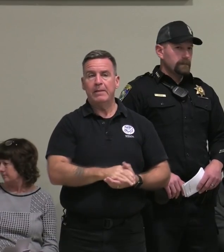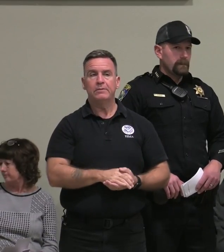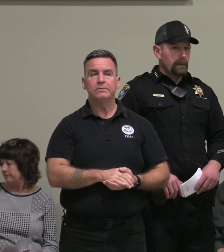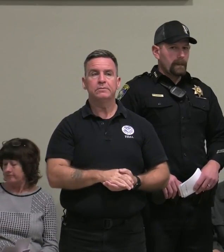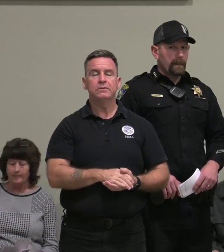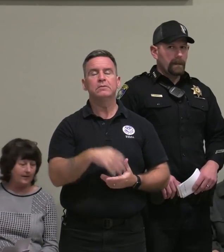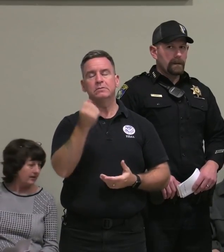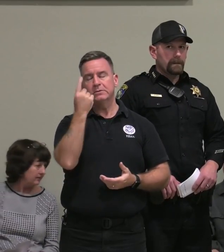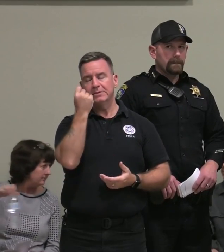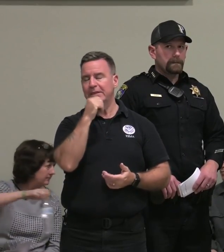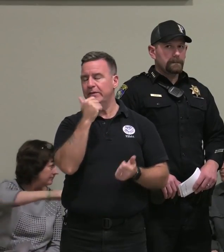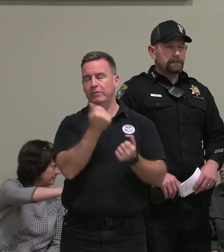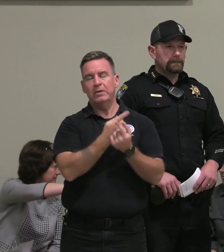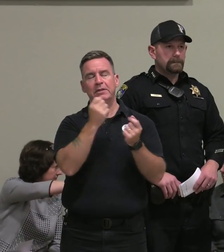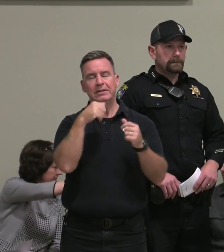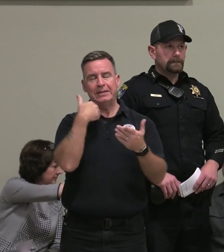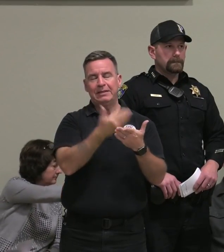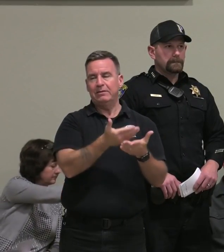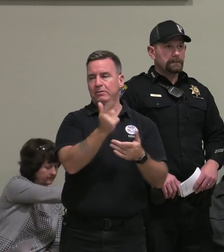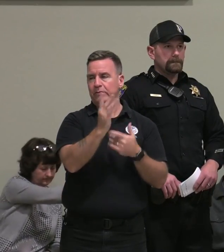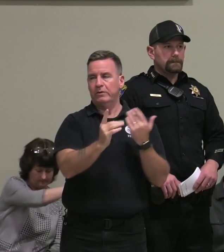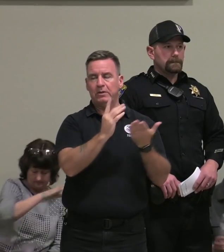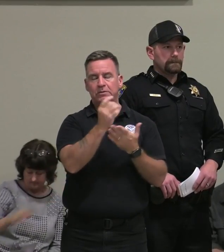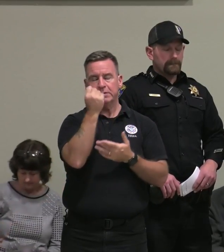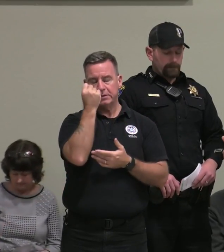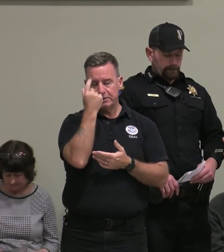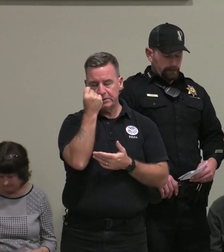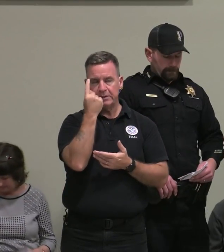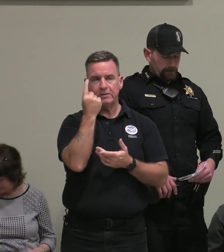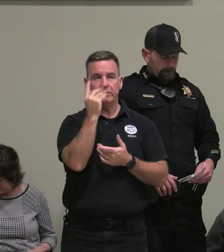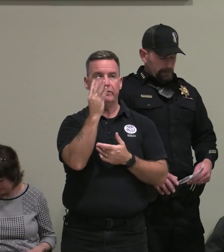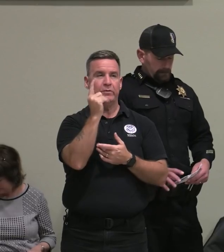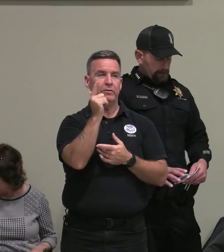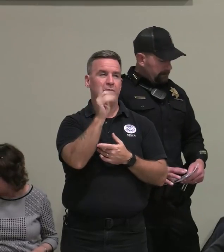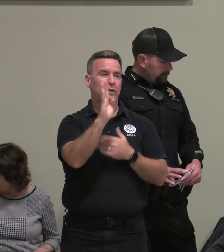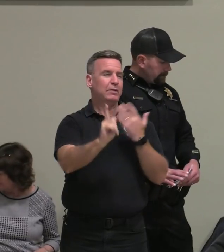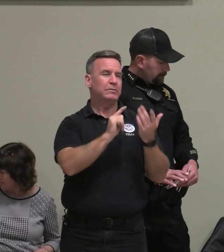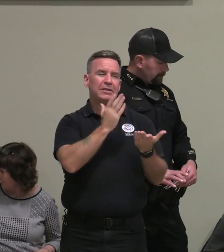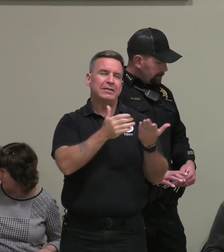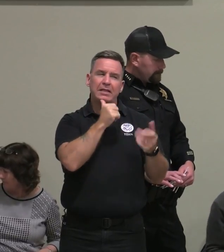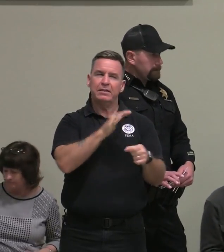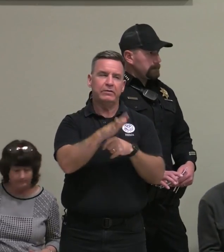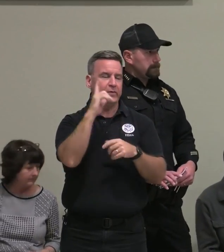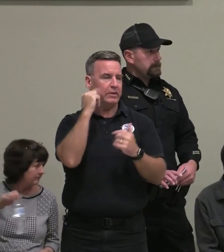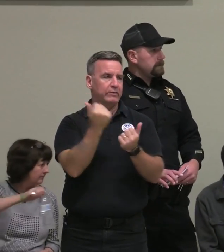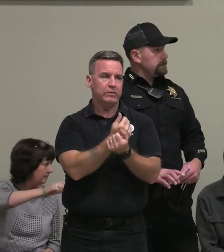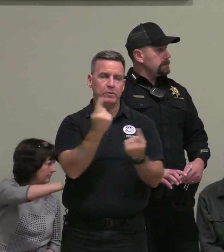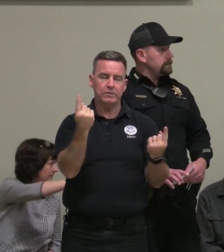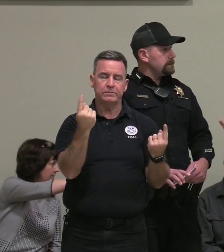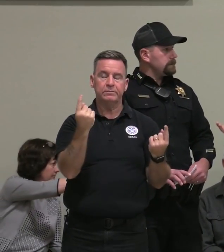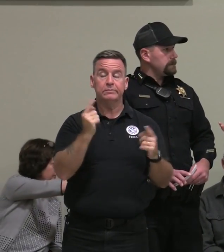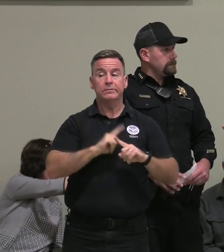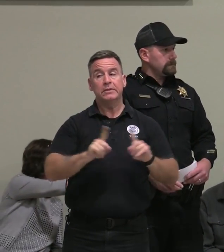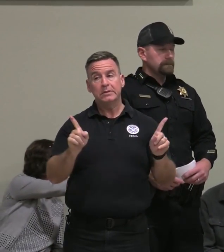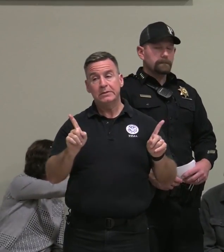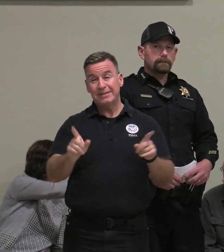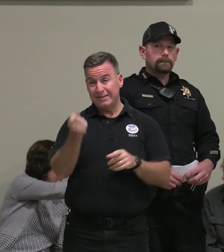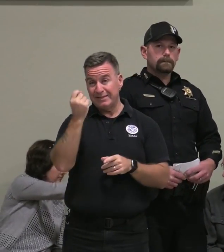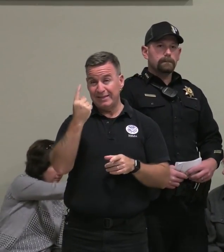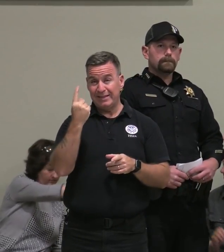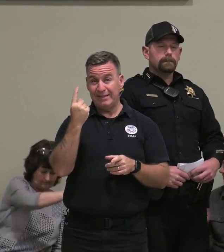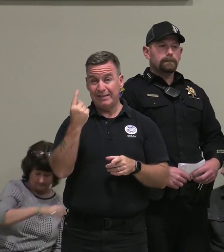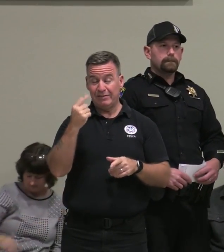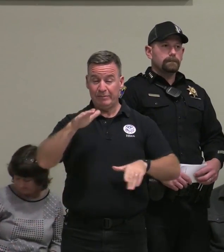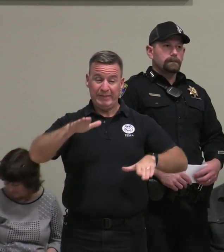Now, I realize not everybody can get there within the 24 hours. And I realize that the 24 hours probably isn't enough for everybody. But you have to understand we're